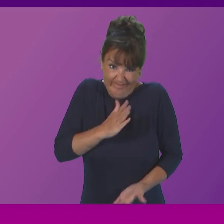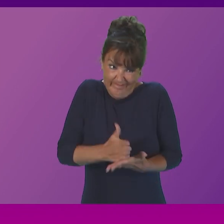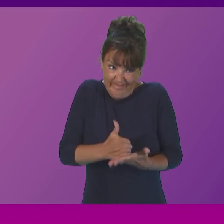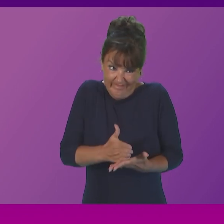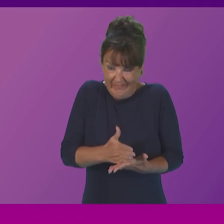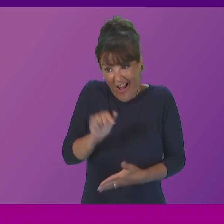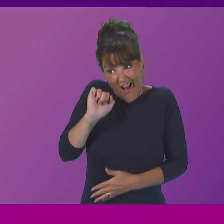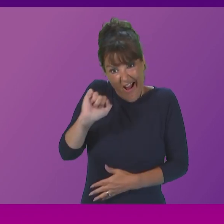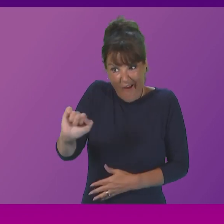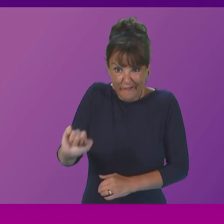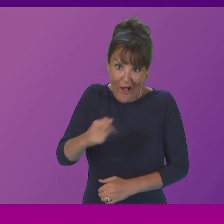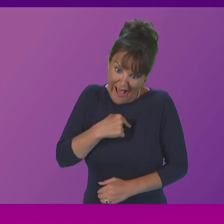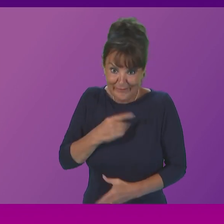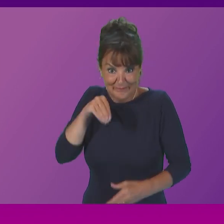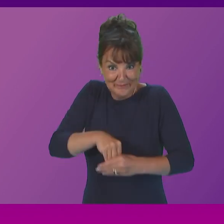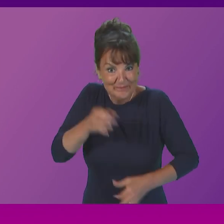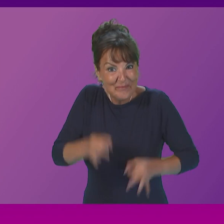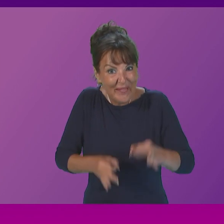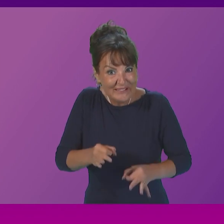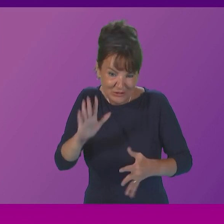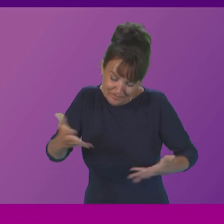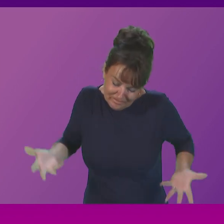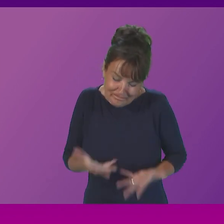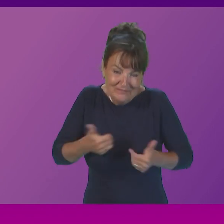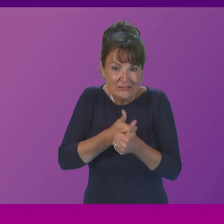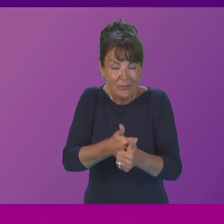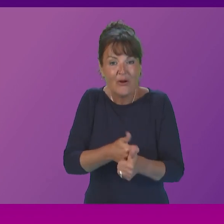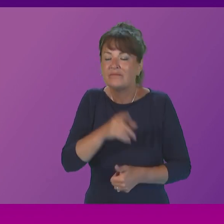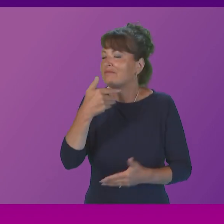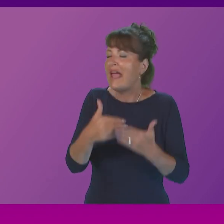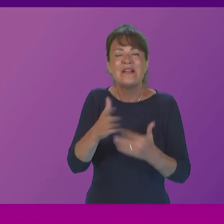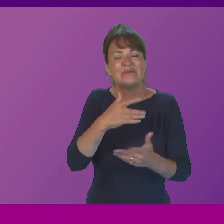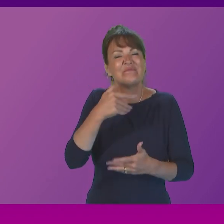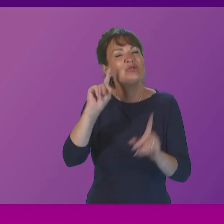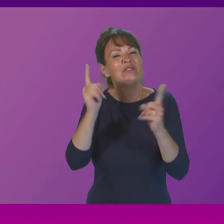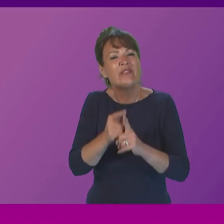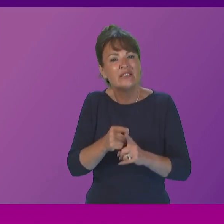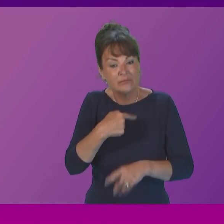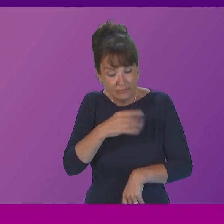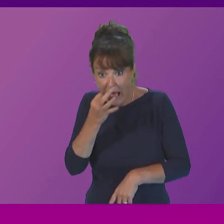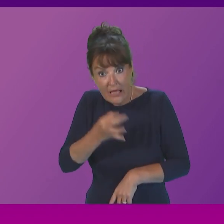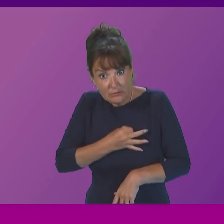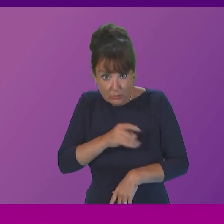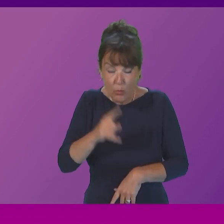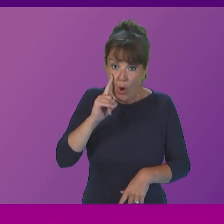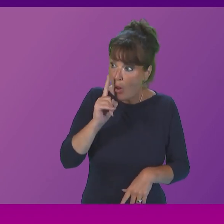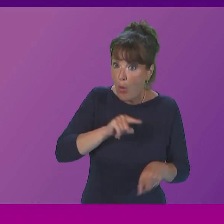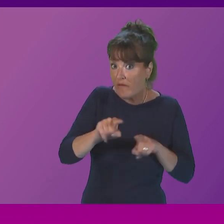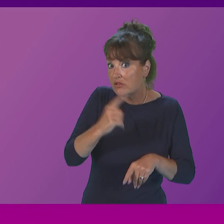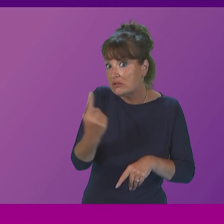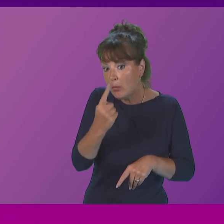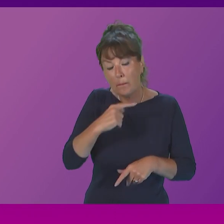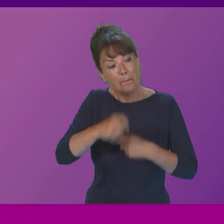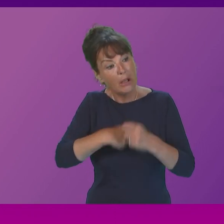for me ending up here in some way, came across the university corridor and said to me, we're looking for someone to be the disabled students